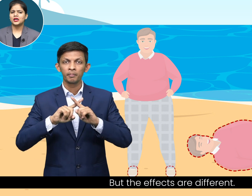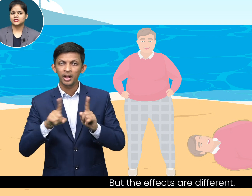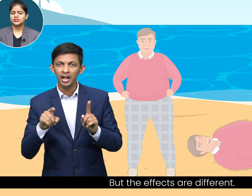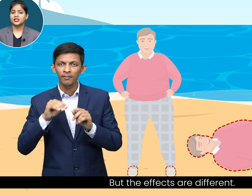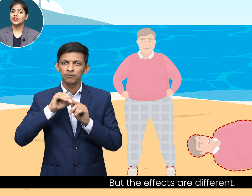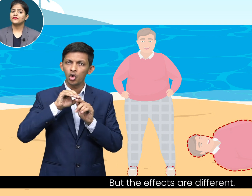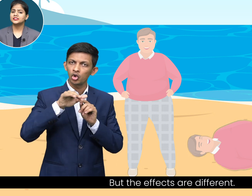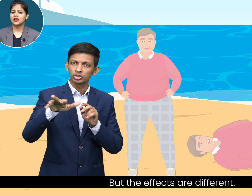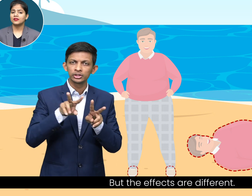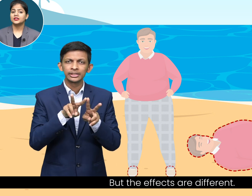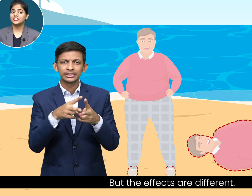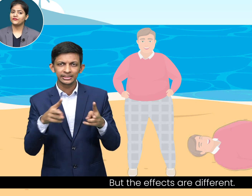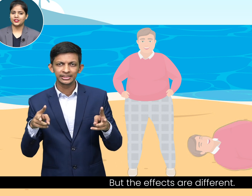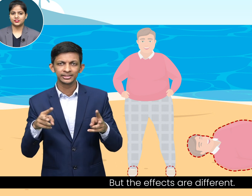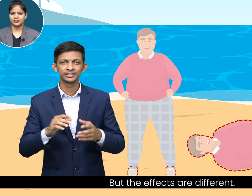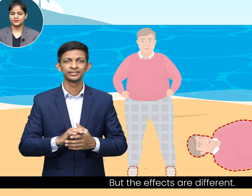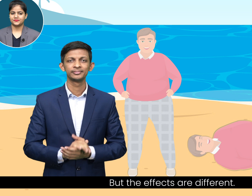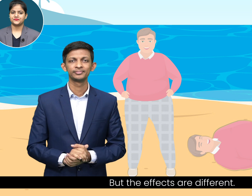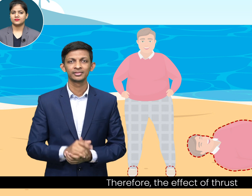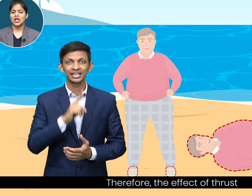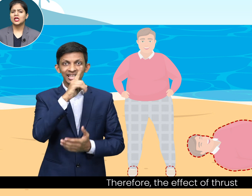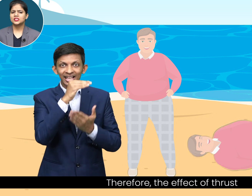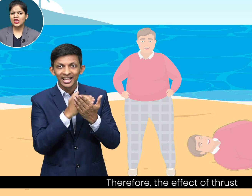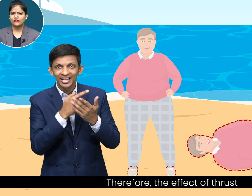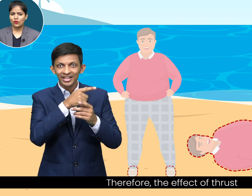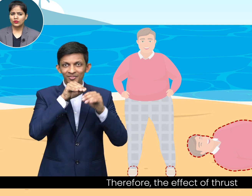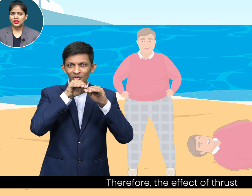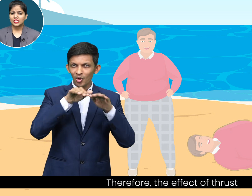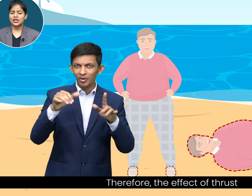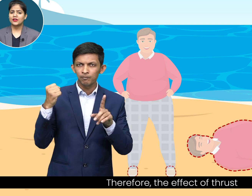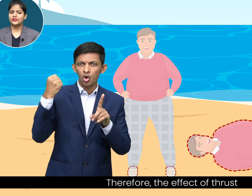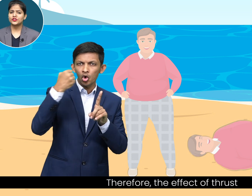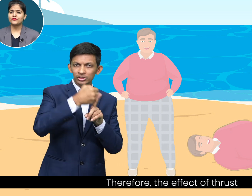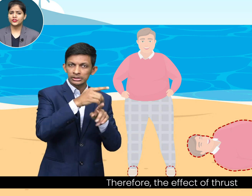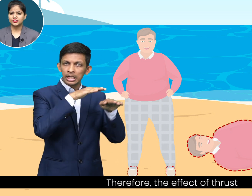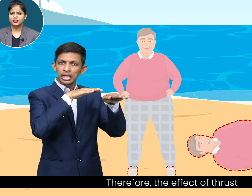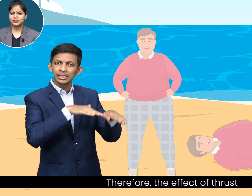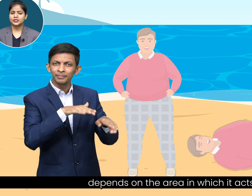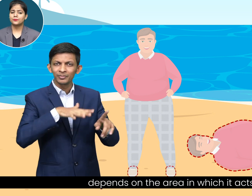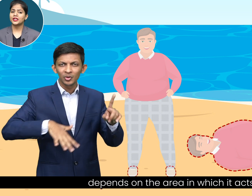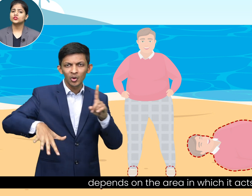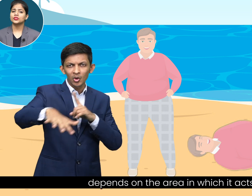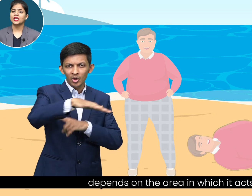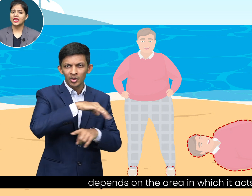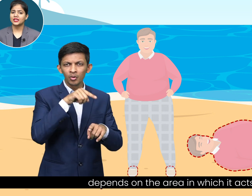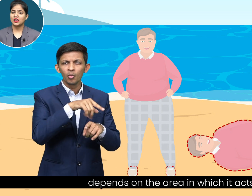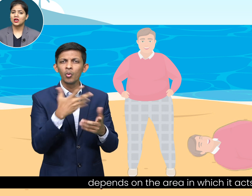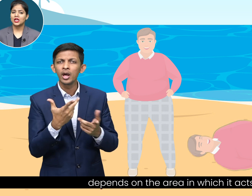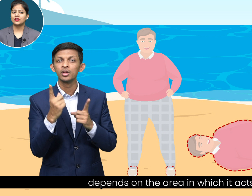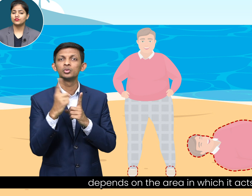but the effects are different. Therefore, the effect of thrust depends on the area in which